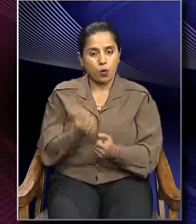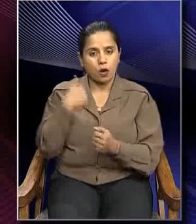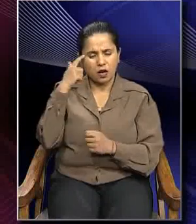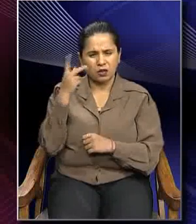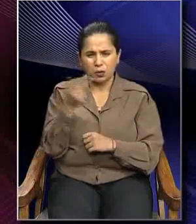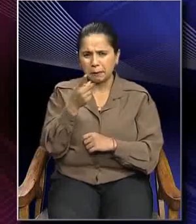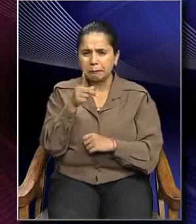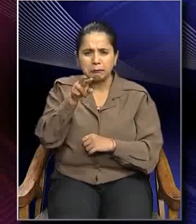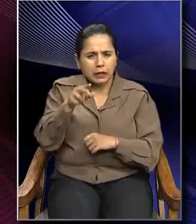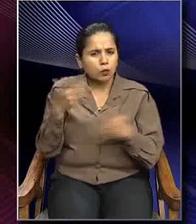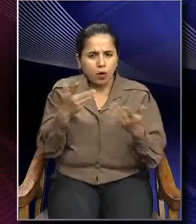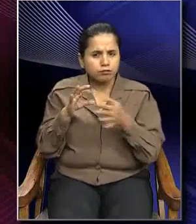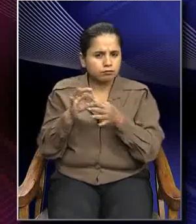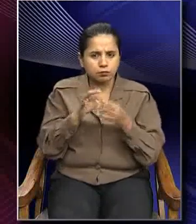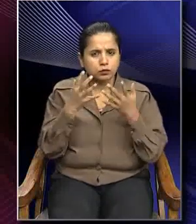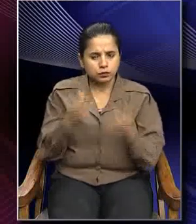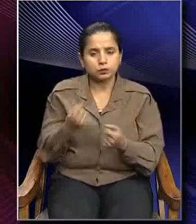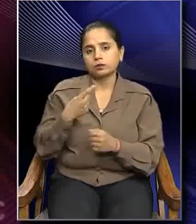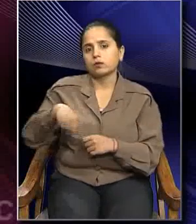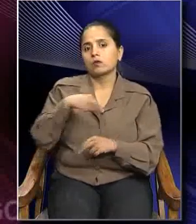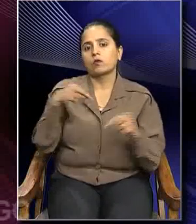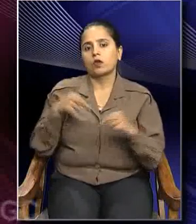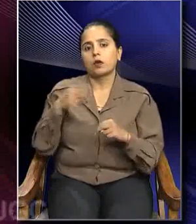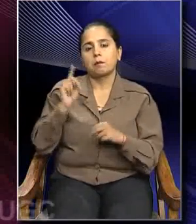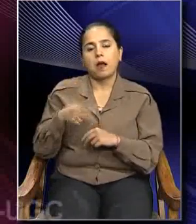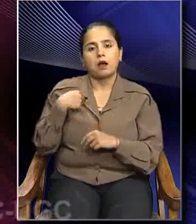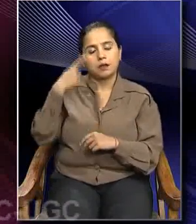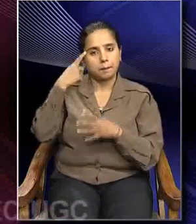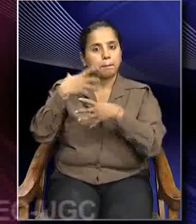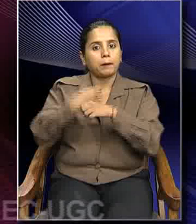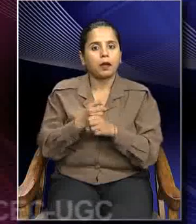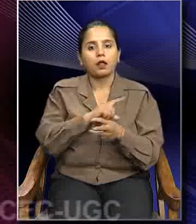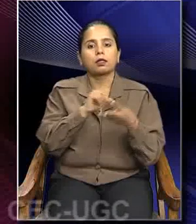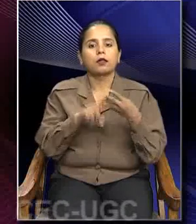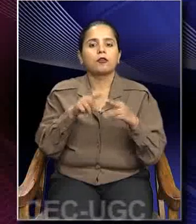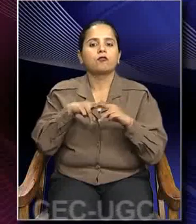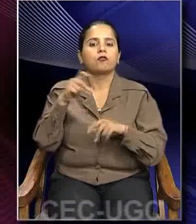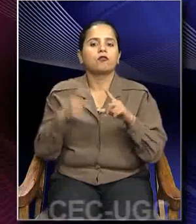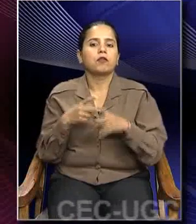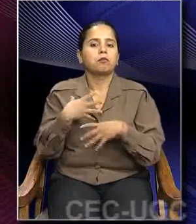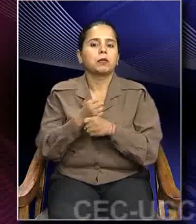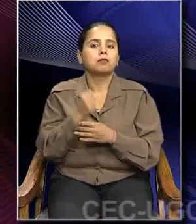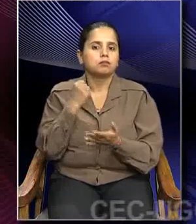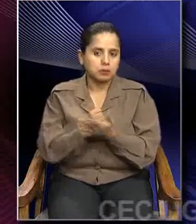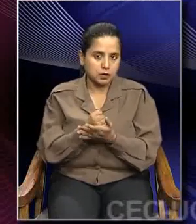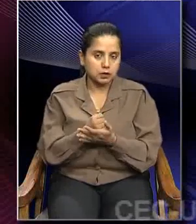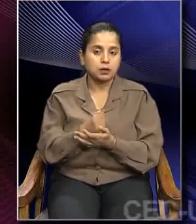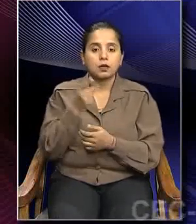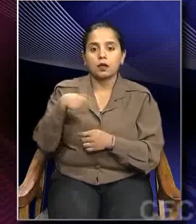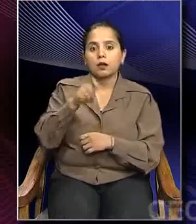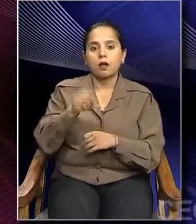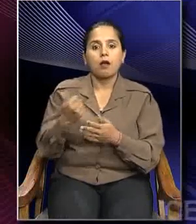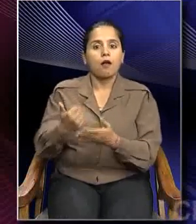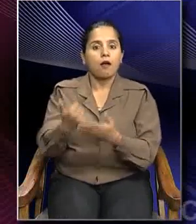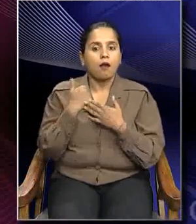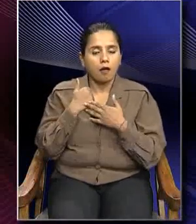two facts, we need to postulate a third fact, which then helps us